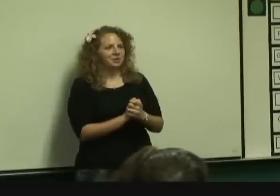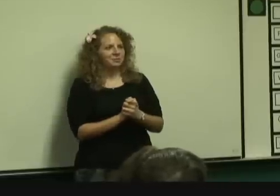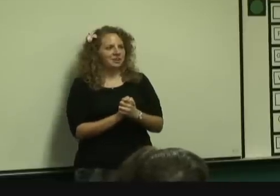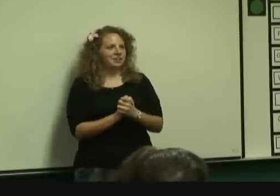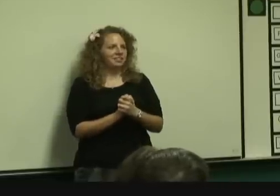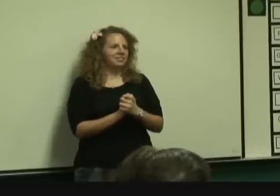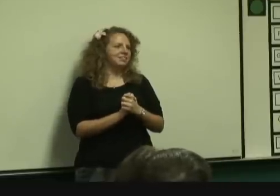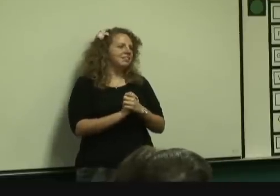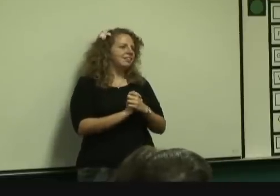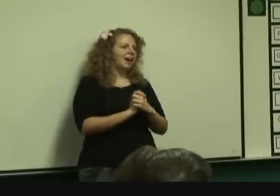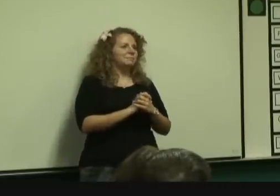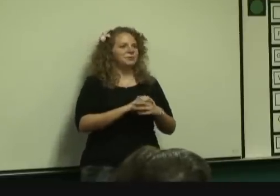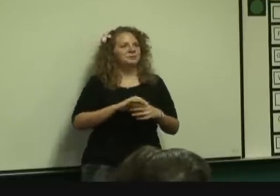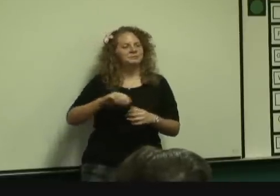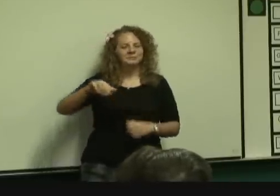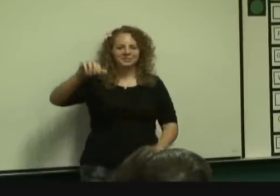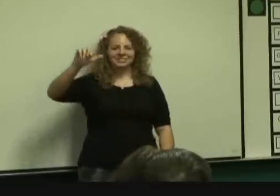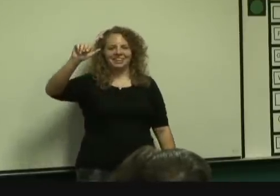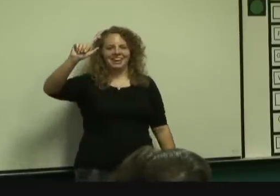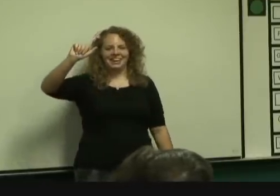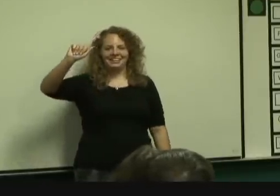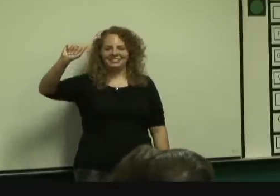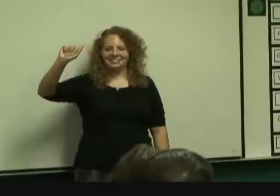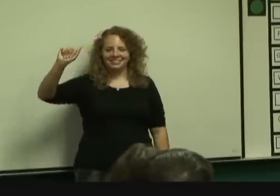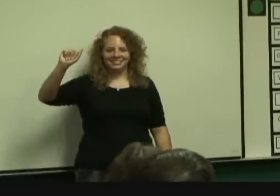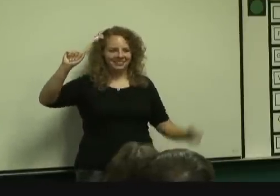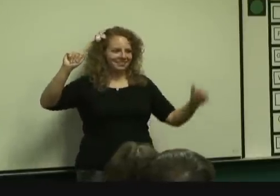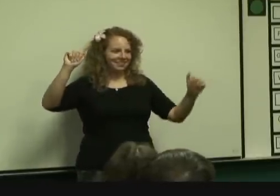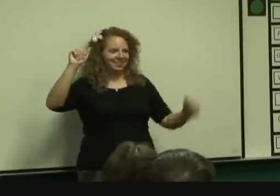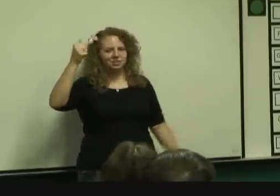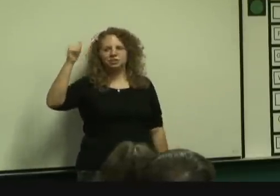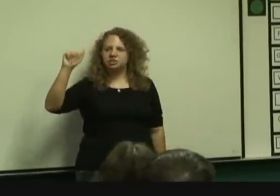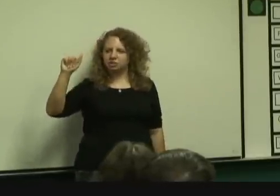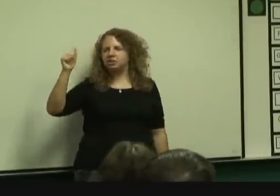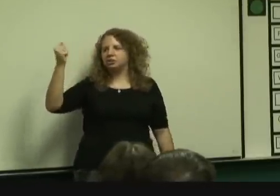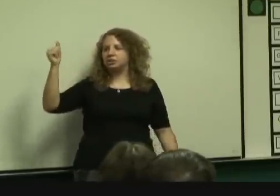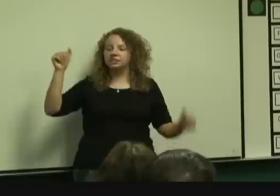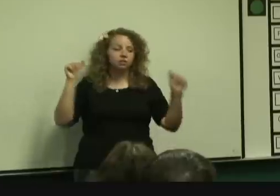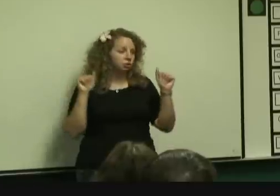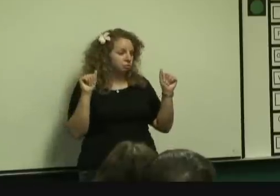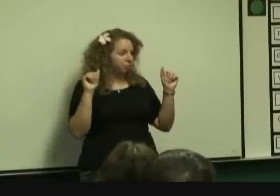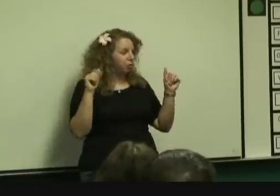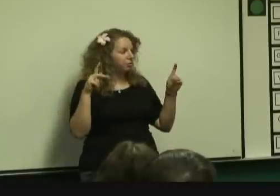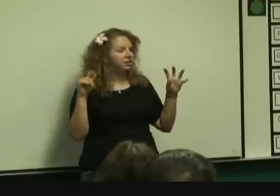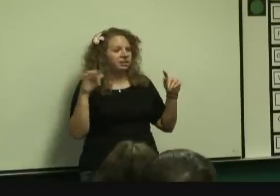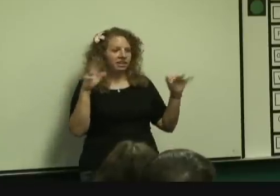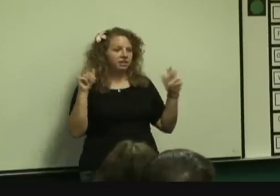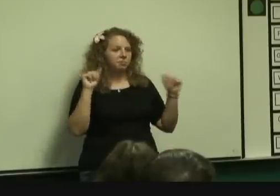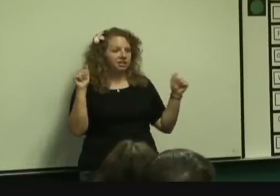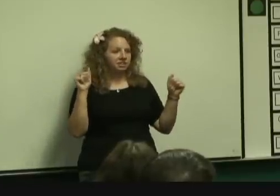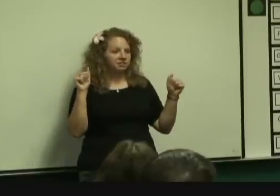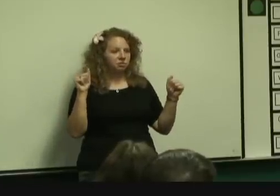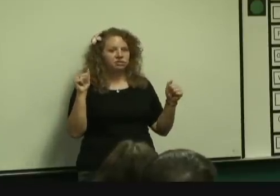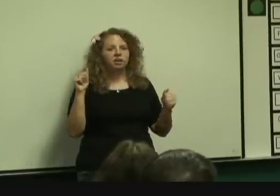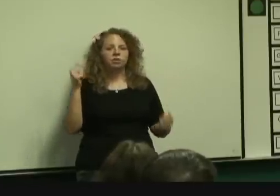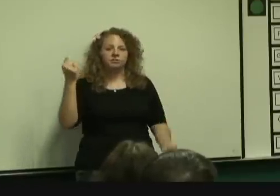start with apple. A. Okay, so you can either do it with both and get the practice of doing that, or if you're